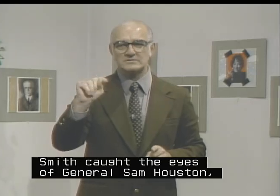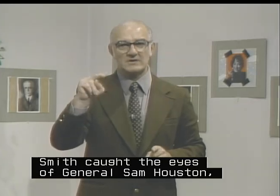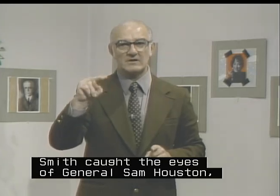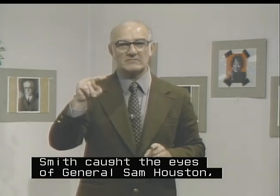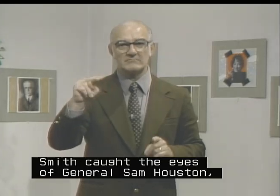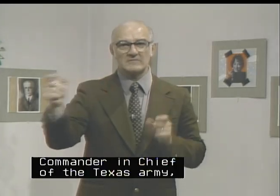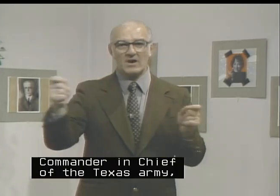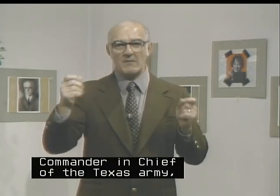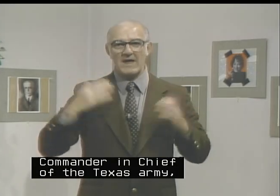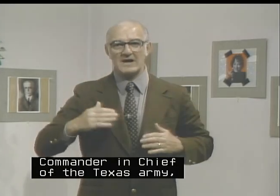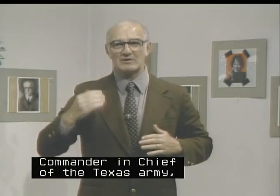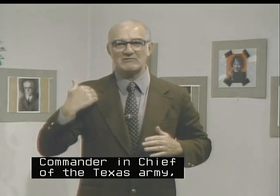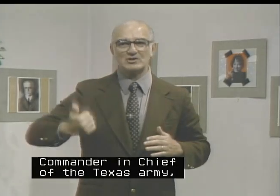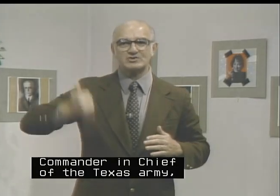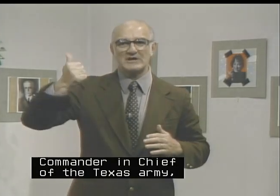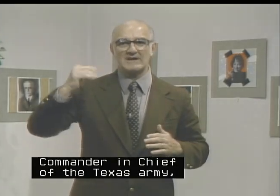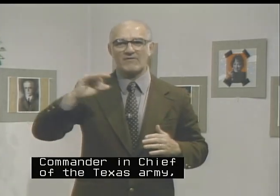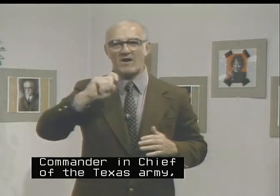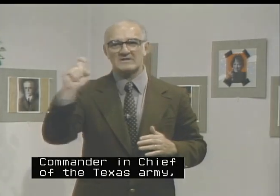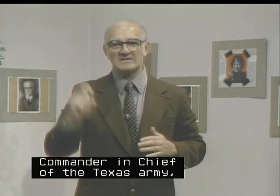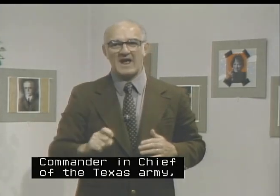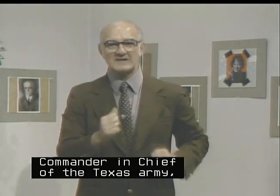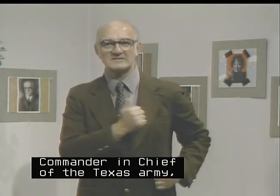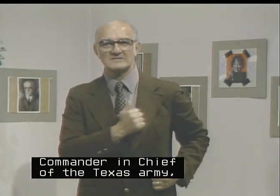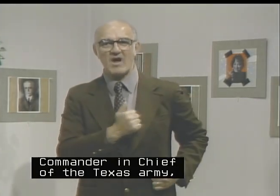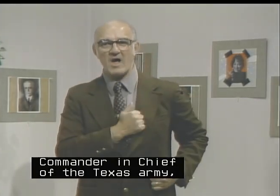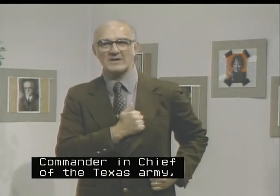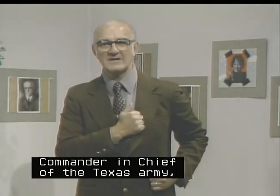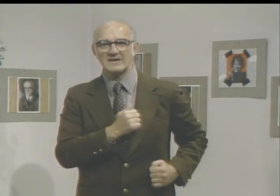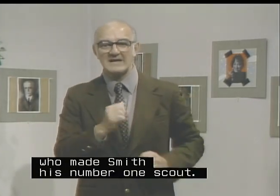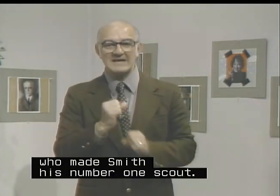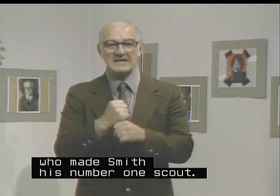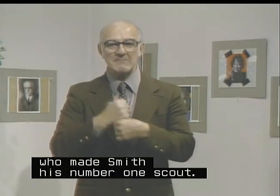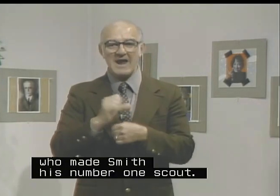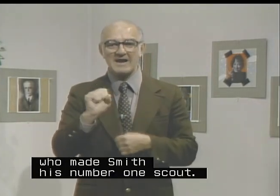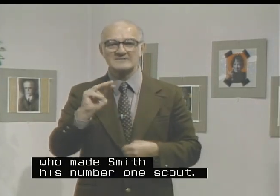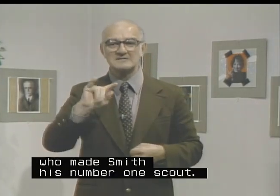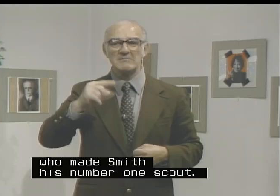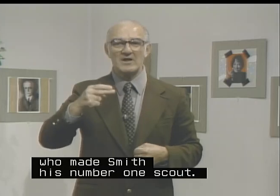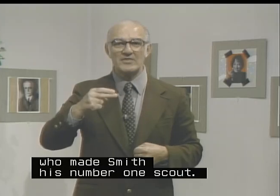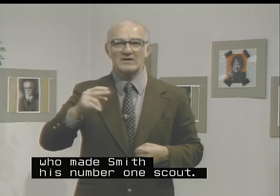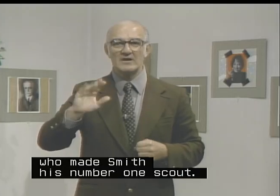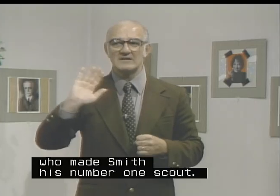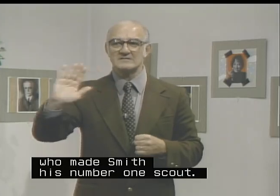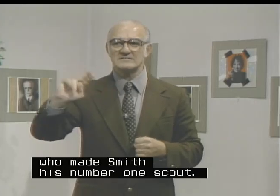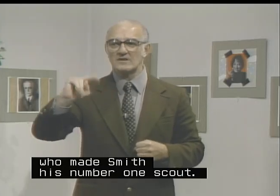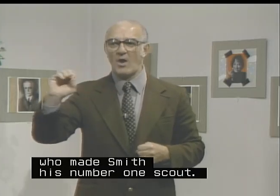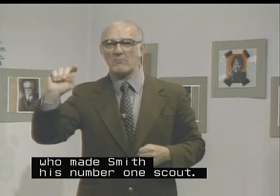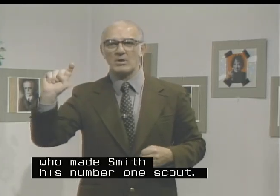Houston, Commander-in-Chief of the Texas Army. He made Smith his number